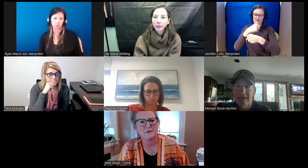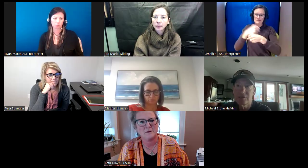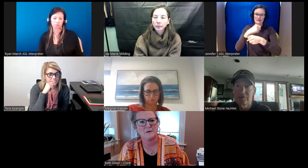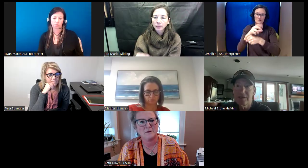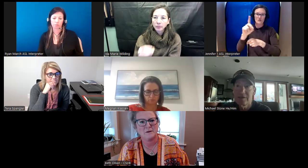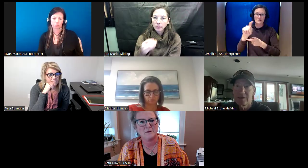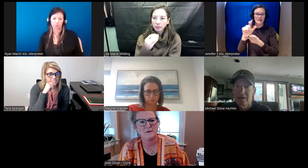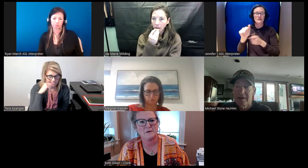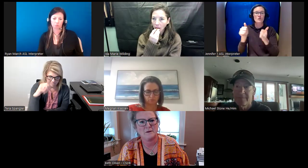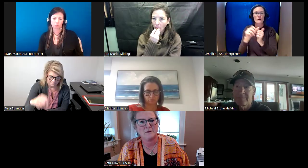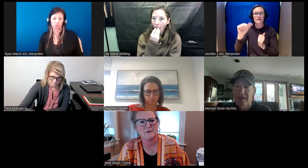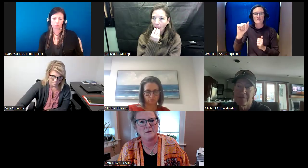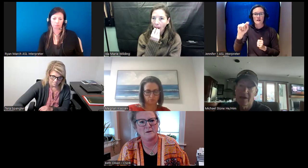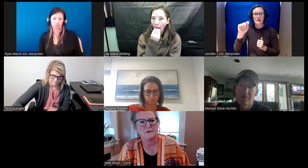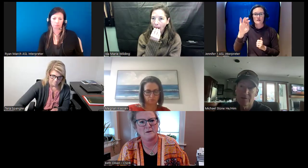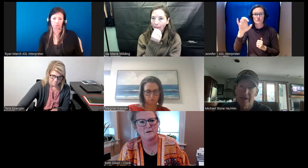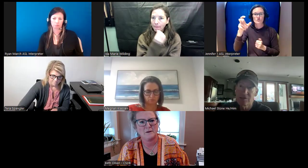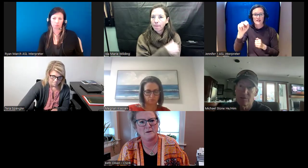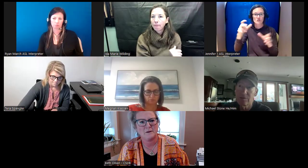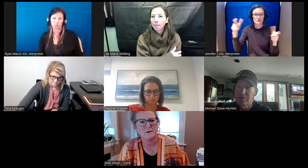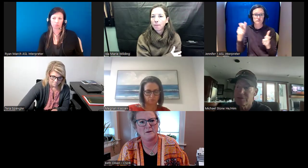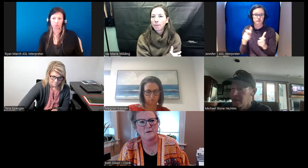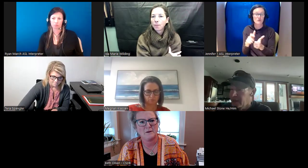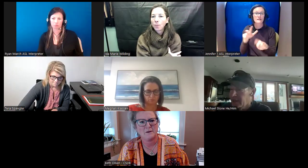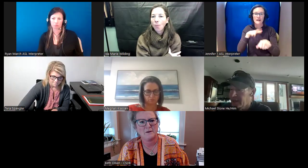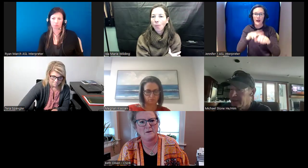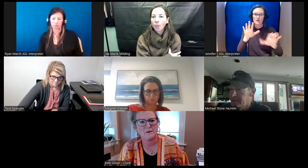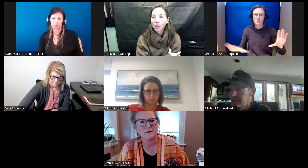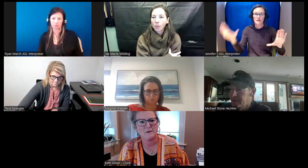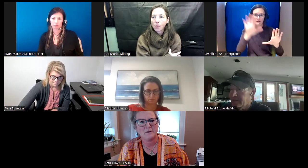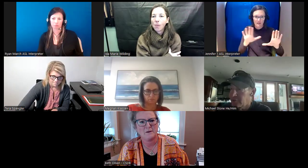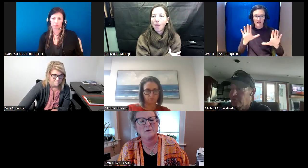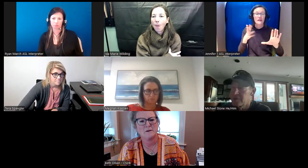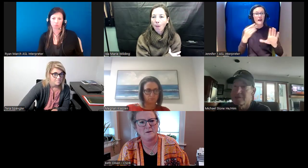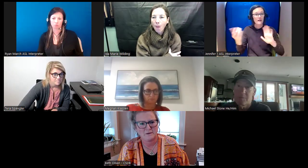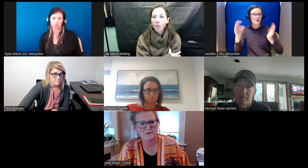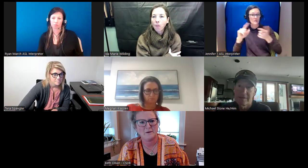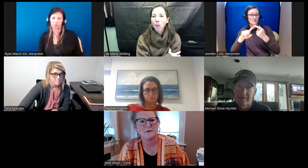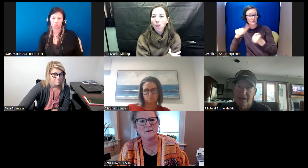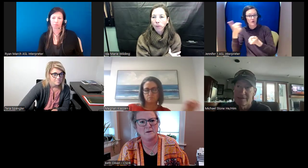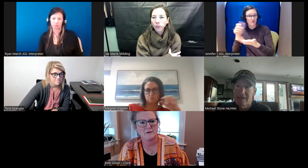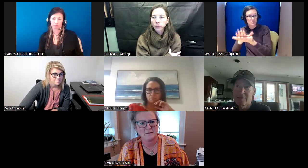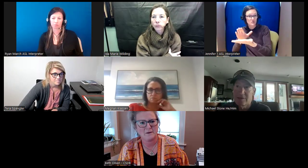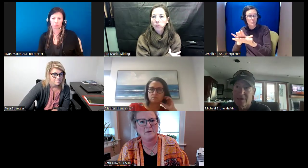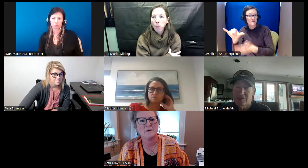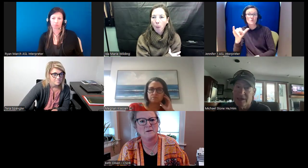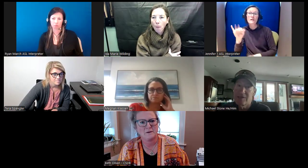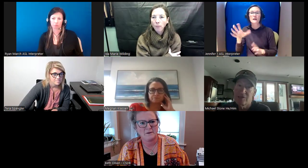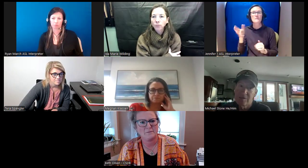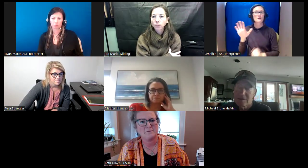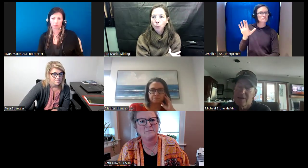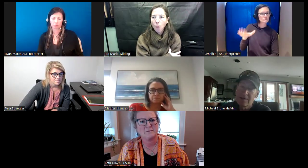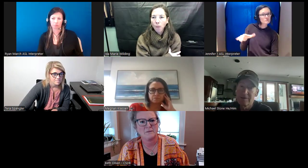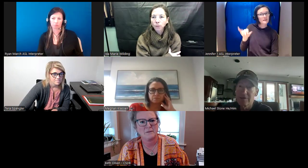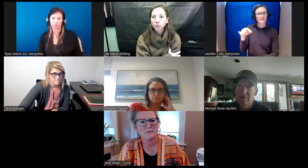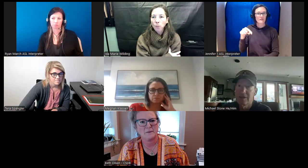attrition nationally, and then other like schools. And if this state would like to set the standard in